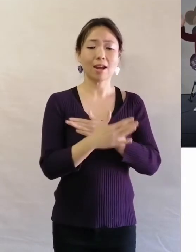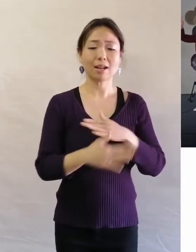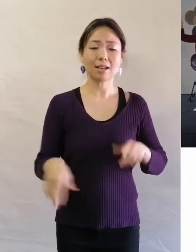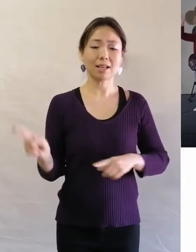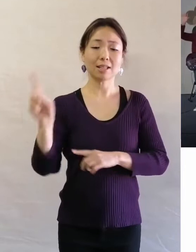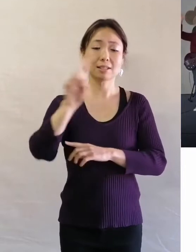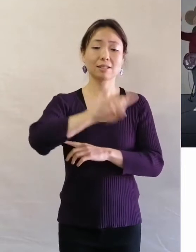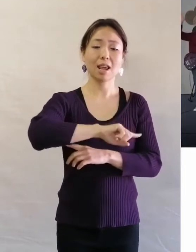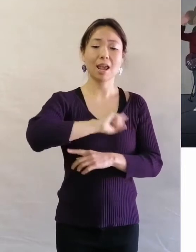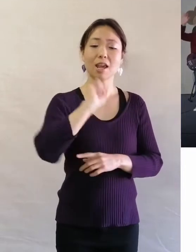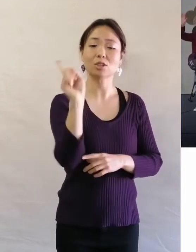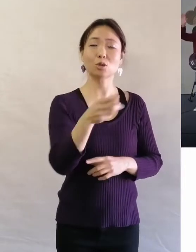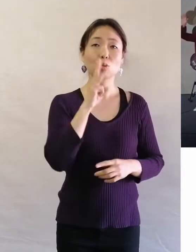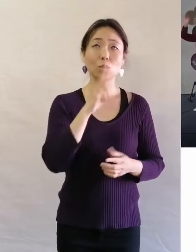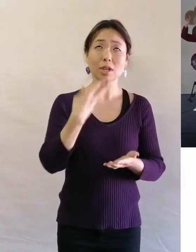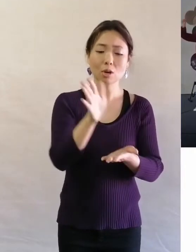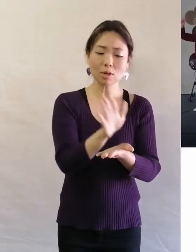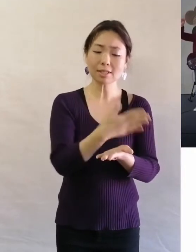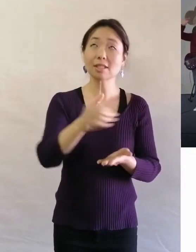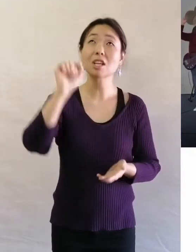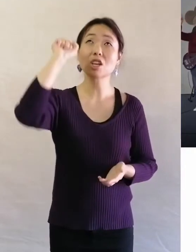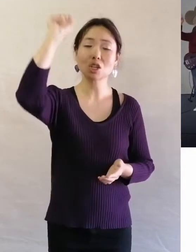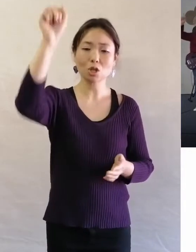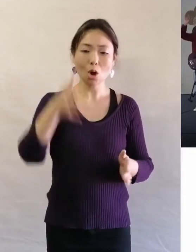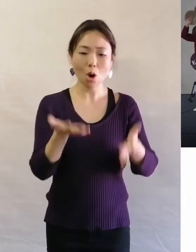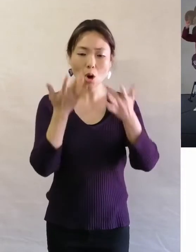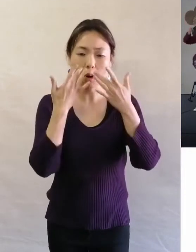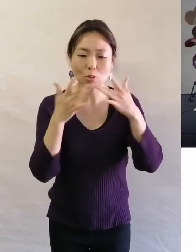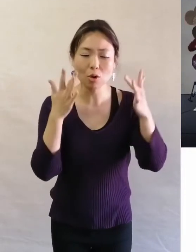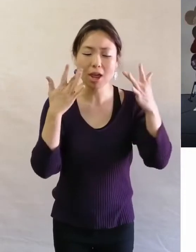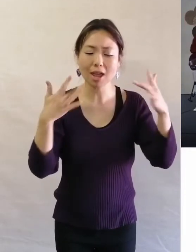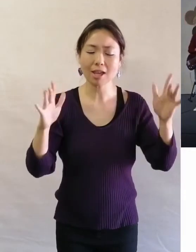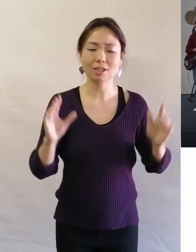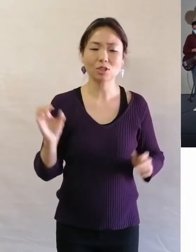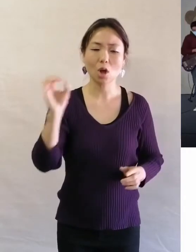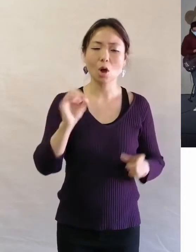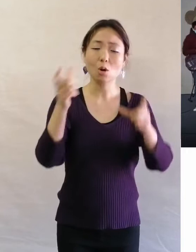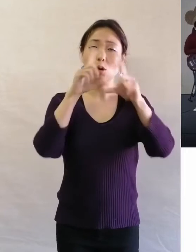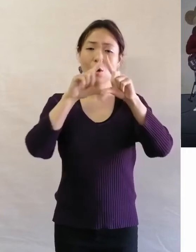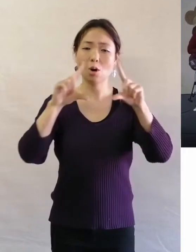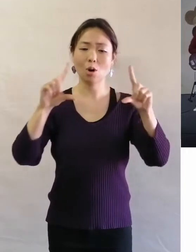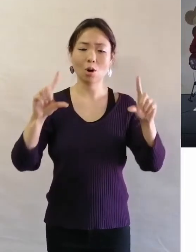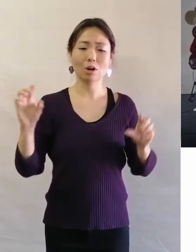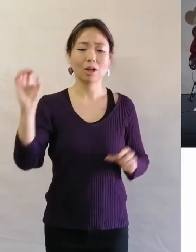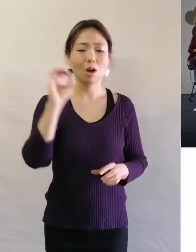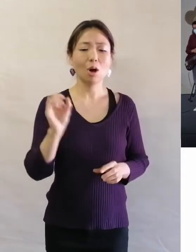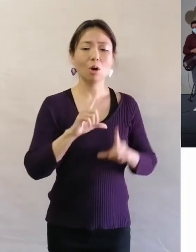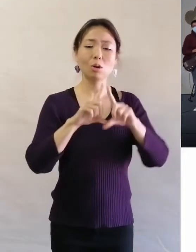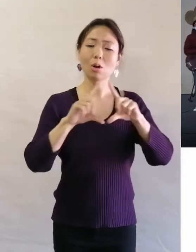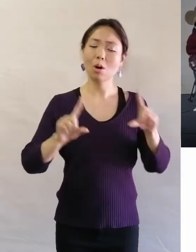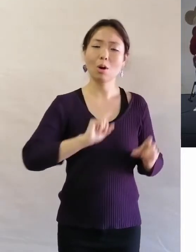for endless days. We will sing your praise, oh